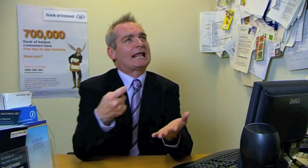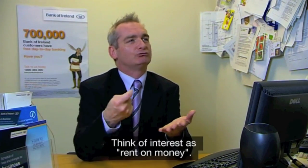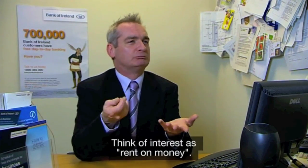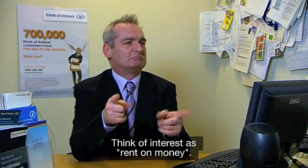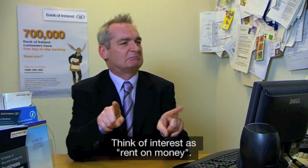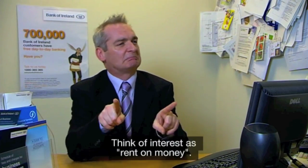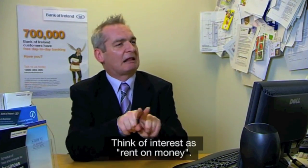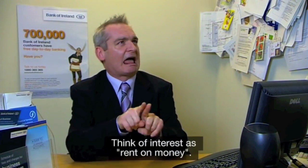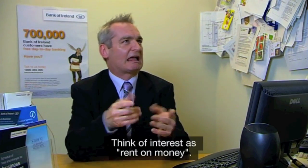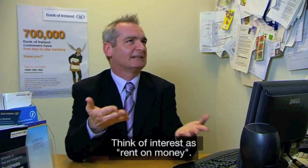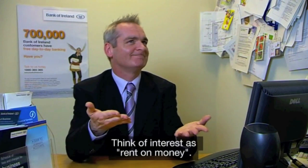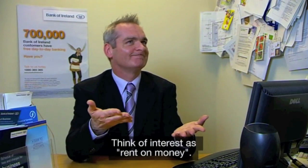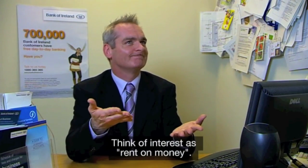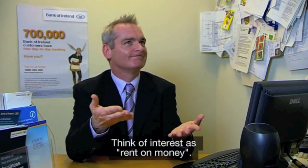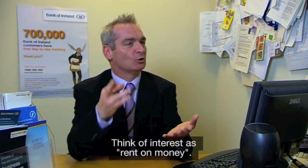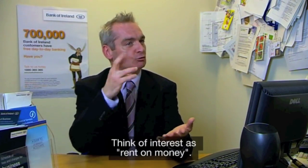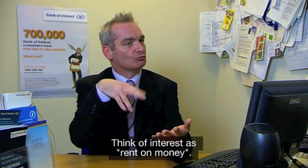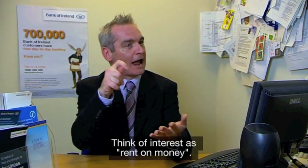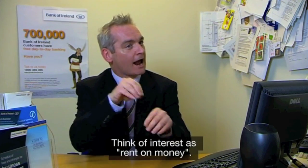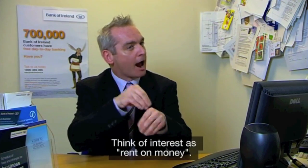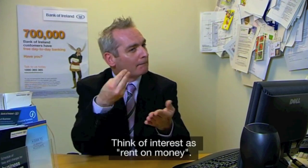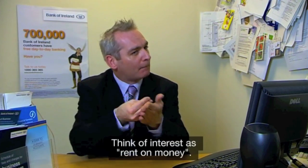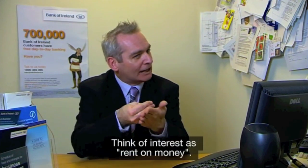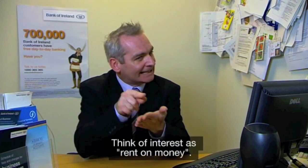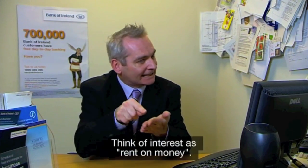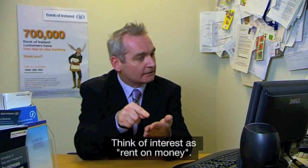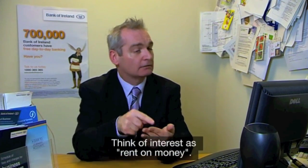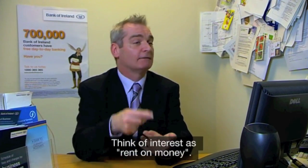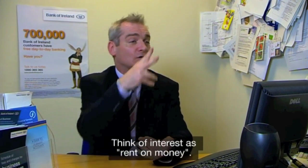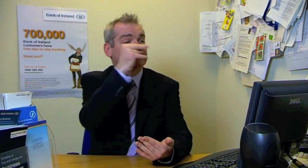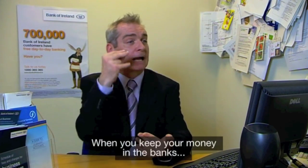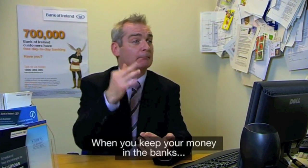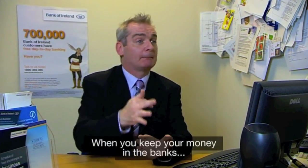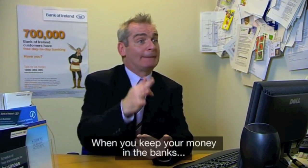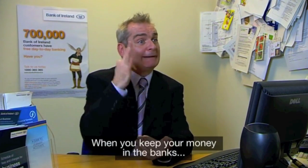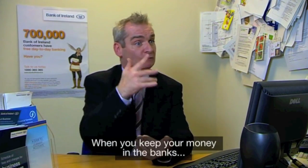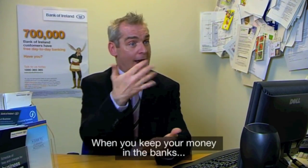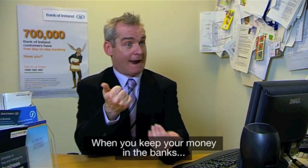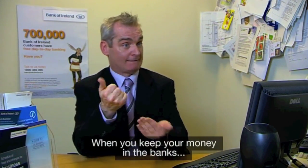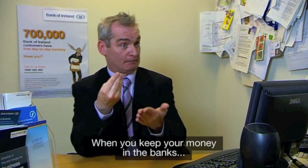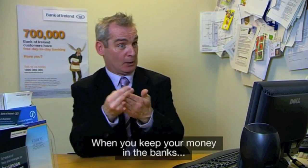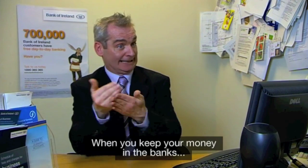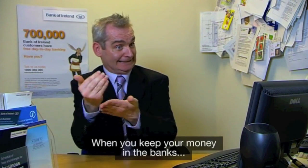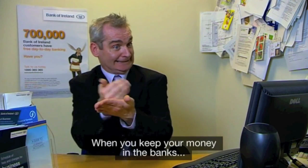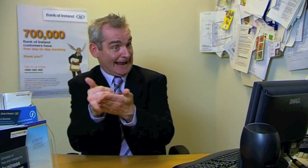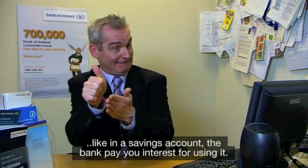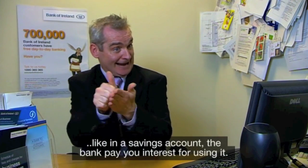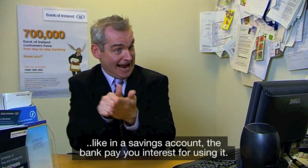Think of interest as rent on money. When you keep your money in the banks, like in a savings